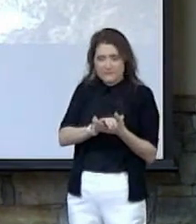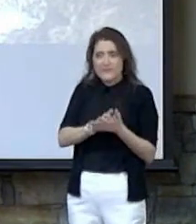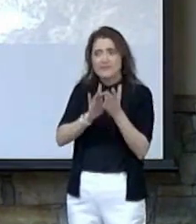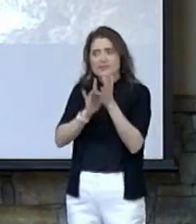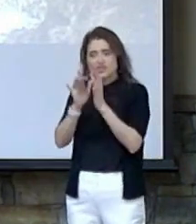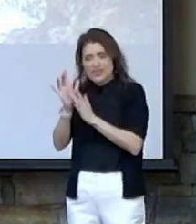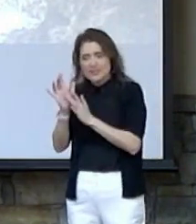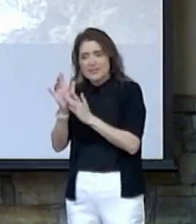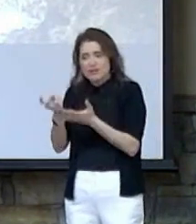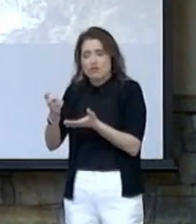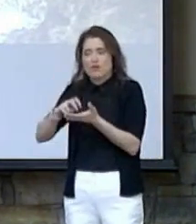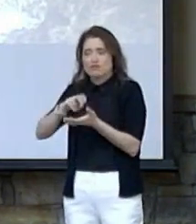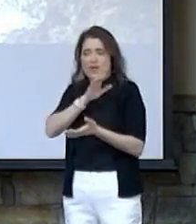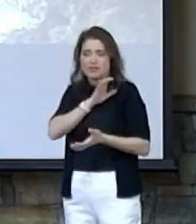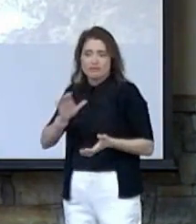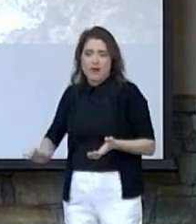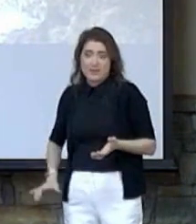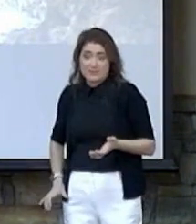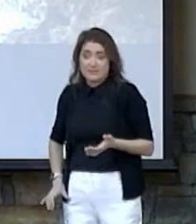as the resurrected Christ.